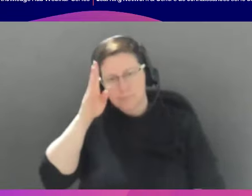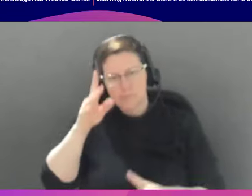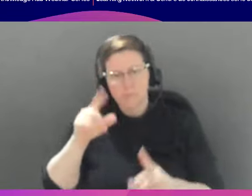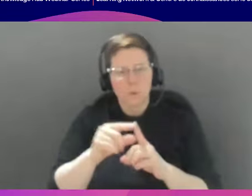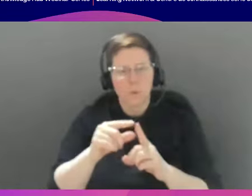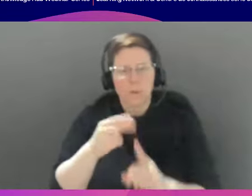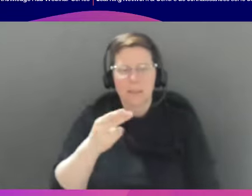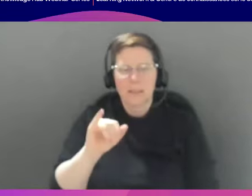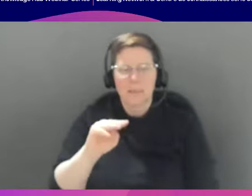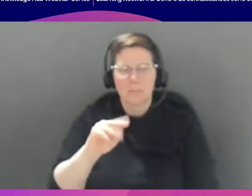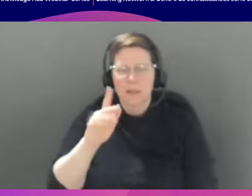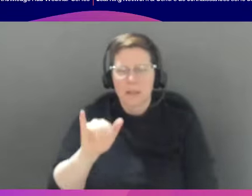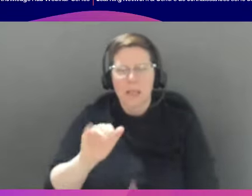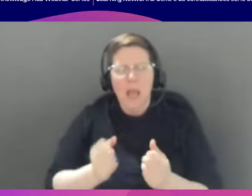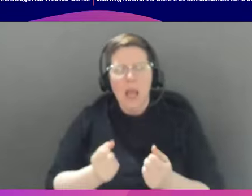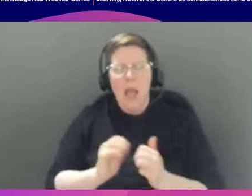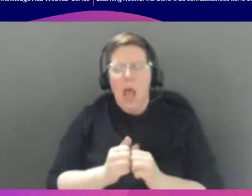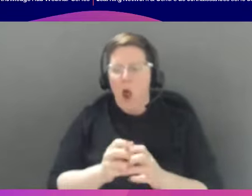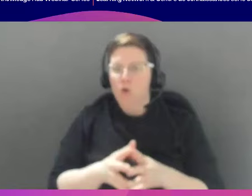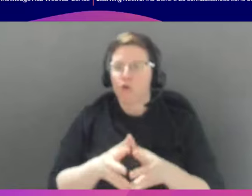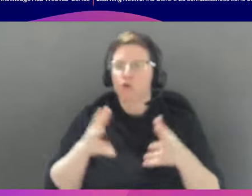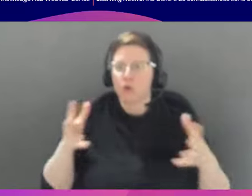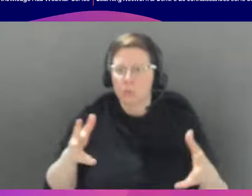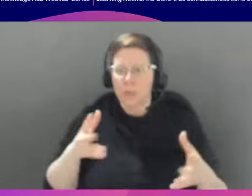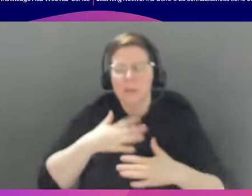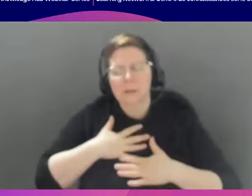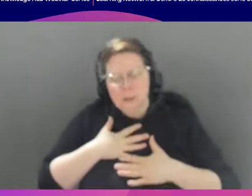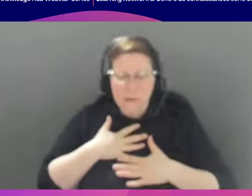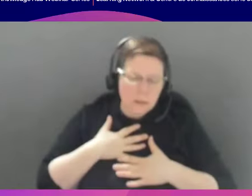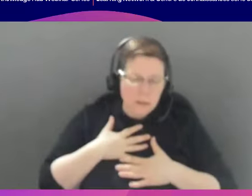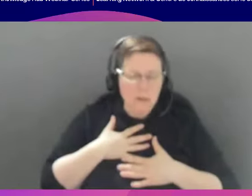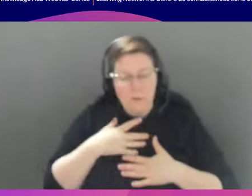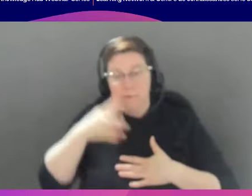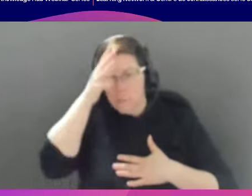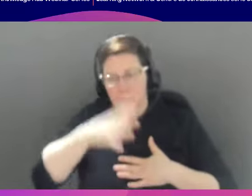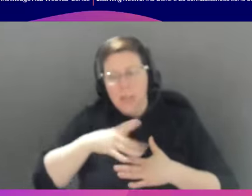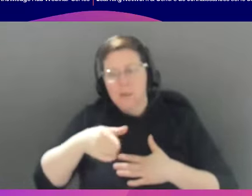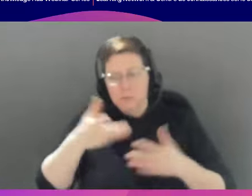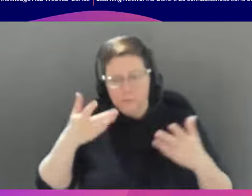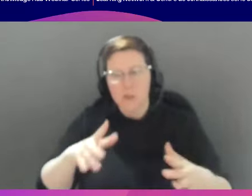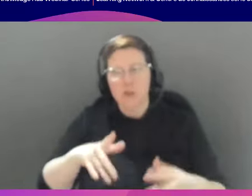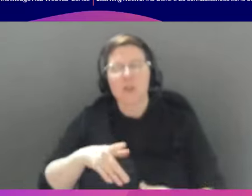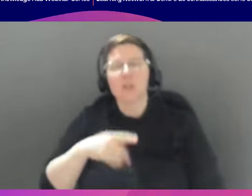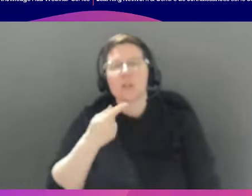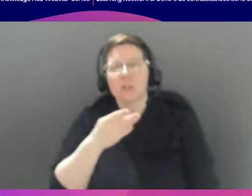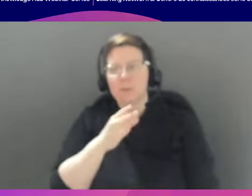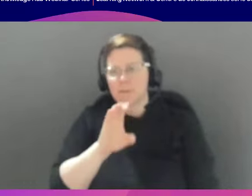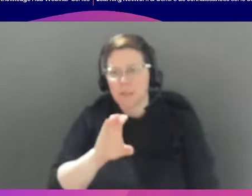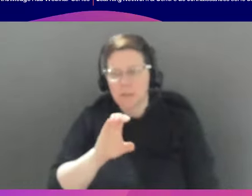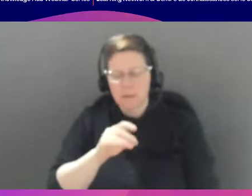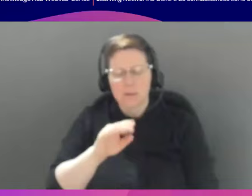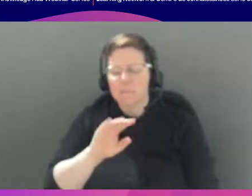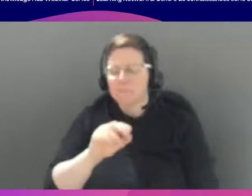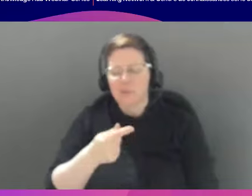how excessive sympathy or empathy for men who perpetrate gender-based violence works to erase